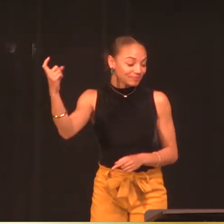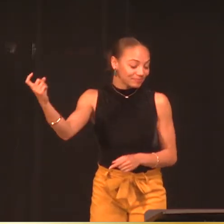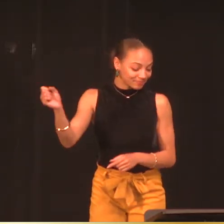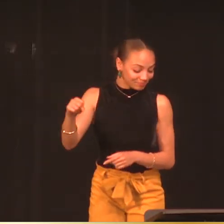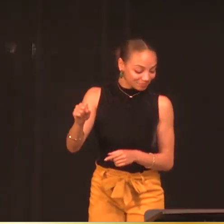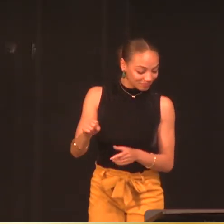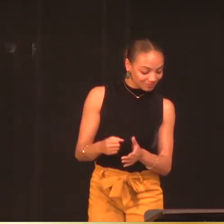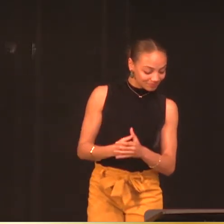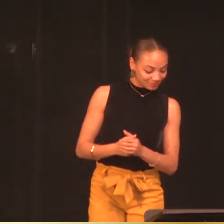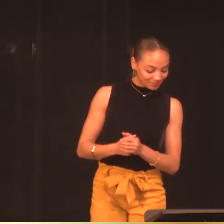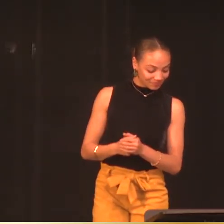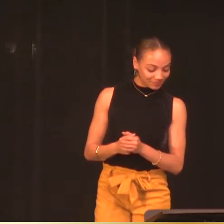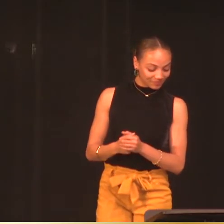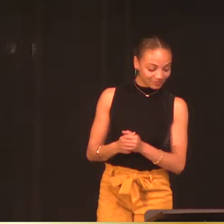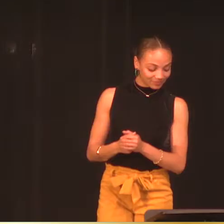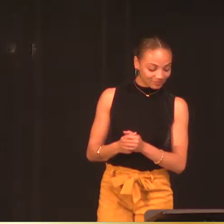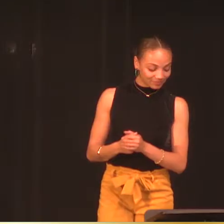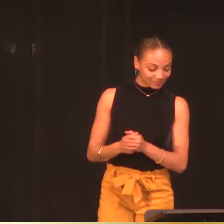Every moment is a dream.